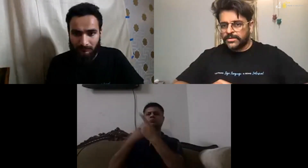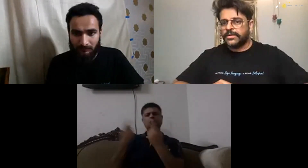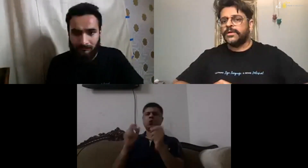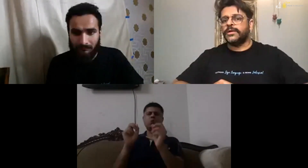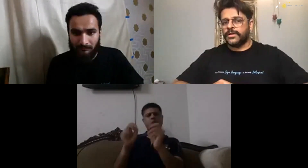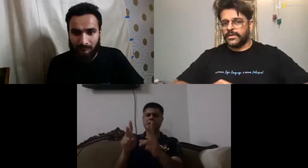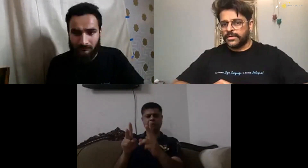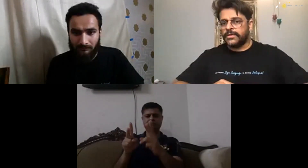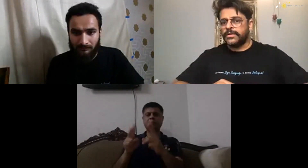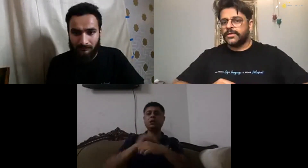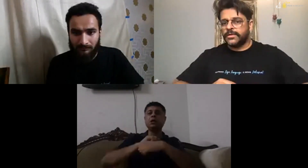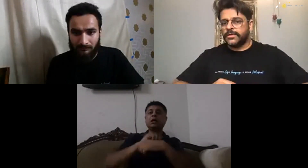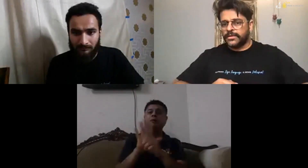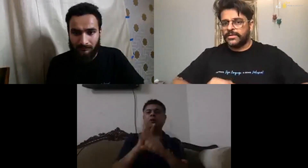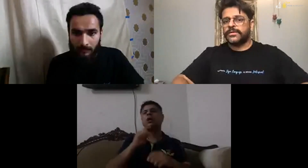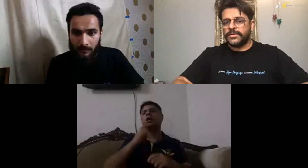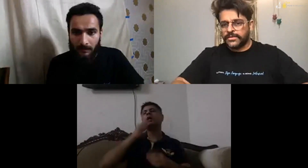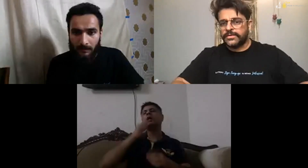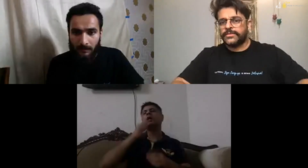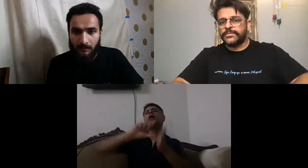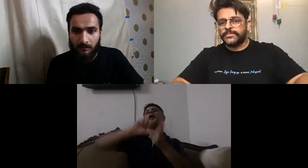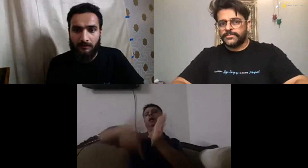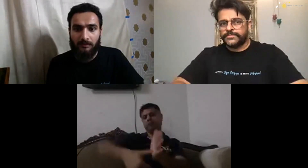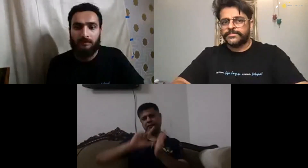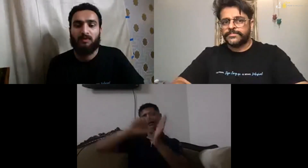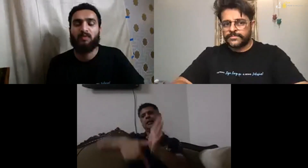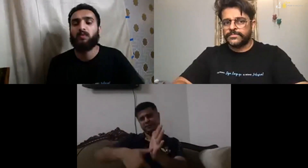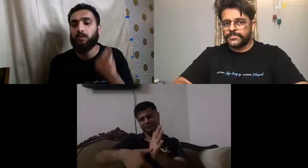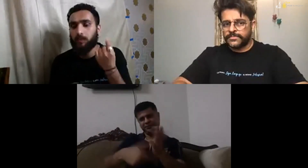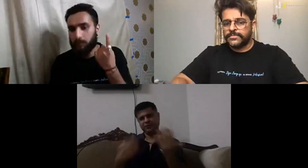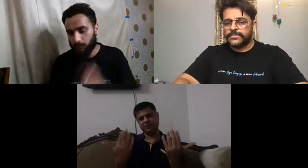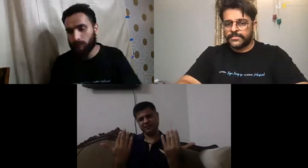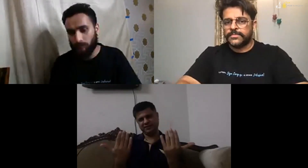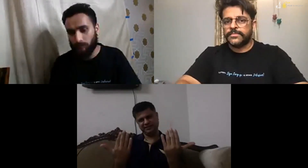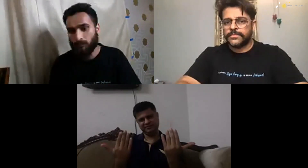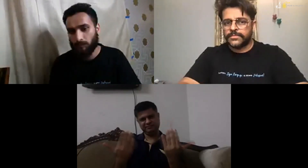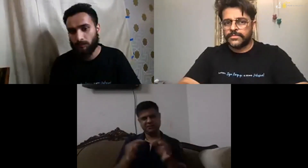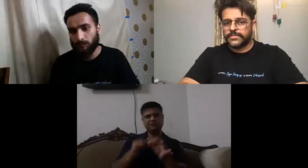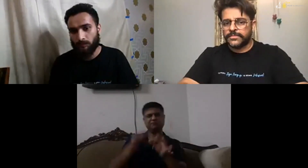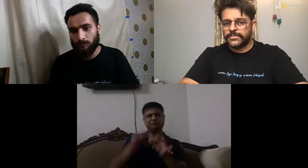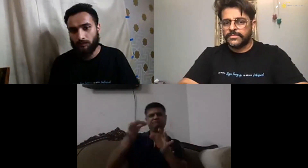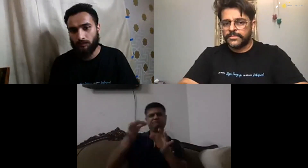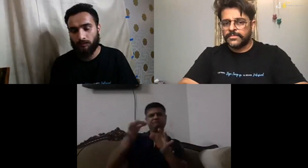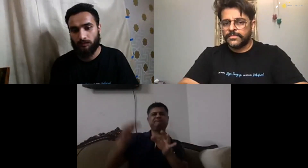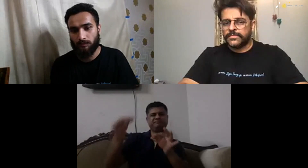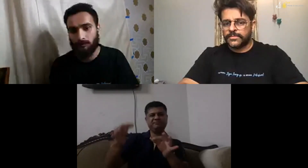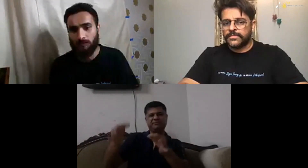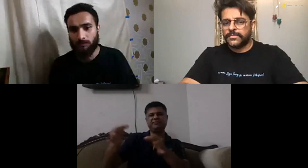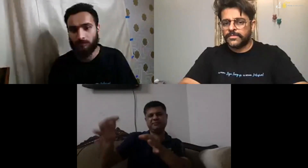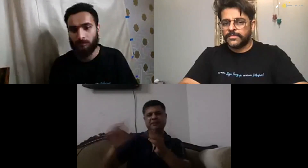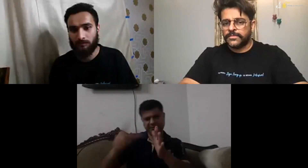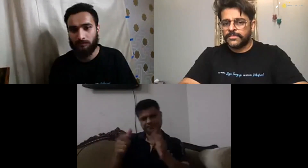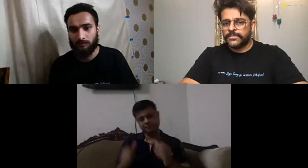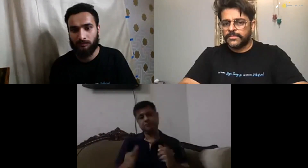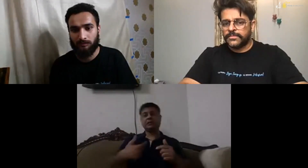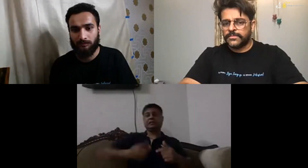CEOs. Now we did get in touch with a lot of them, but with COVID it's just delayed. Everything is delayed. So it's